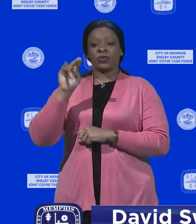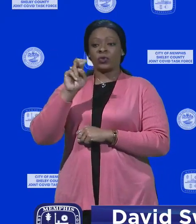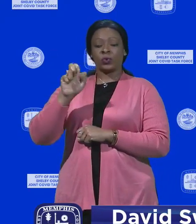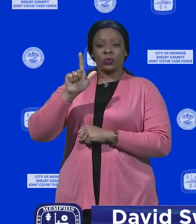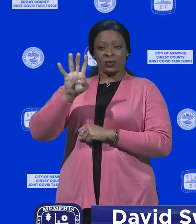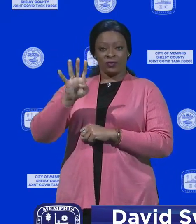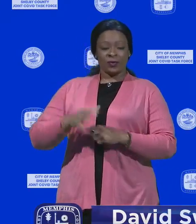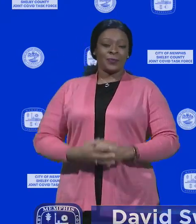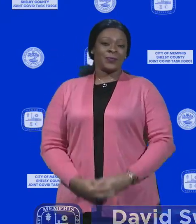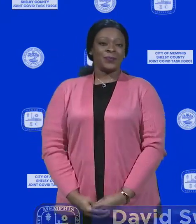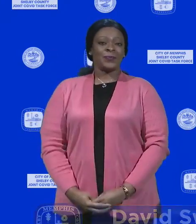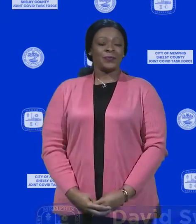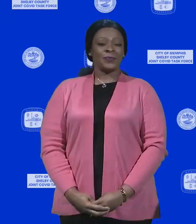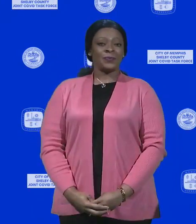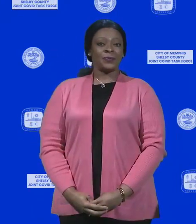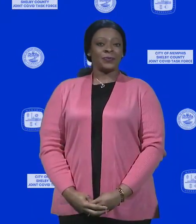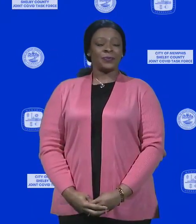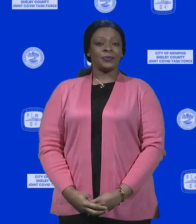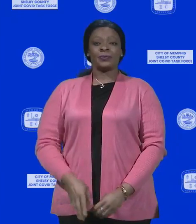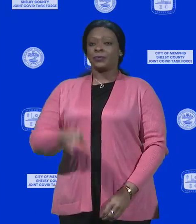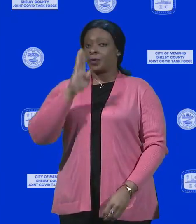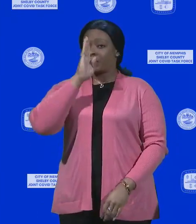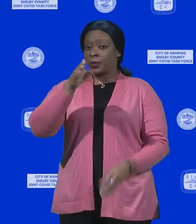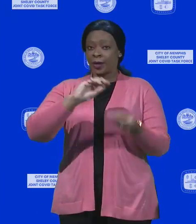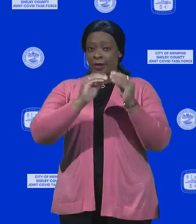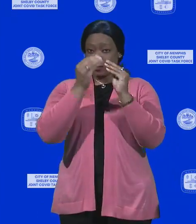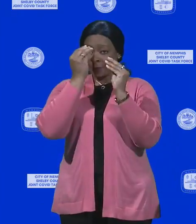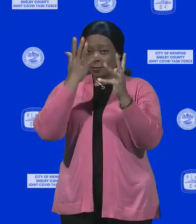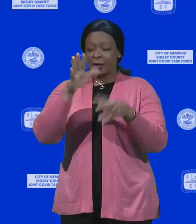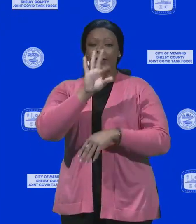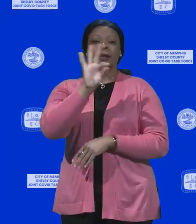24th. Straight into the numbers, we've had